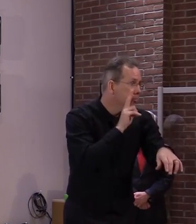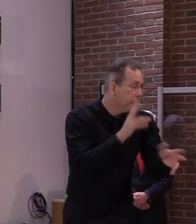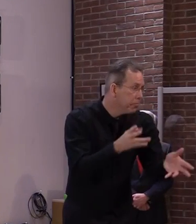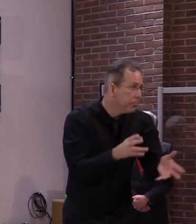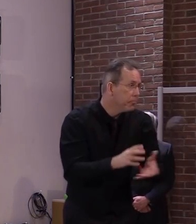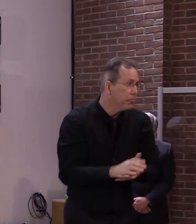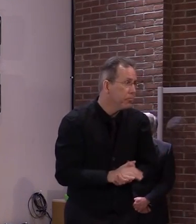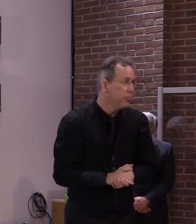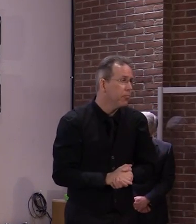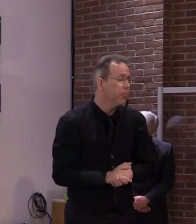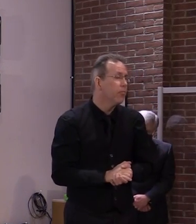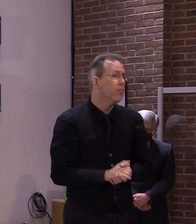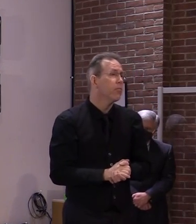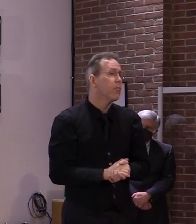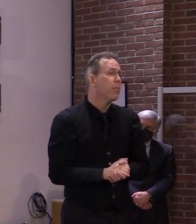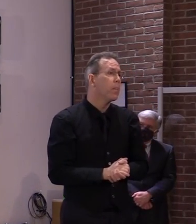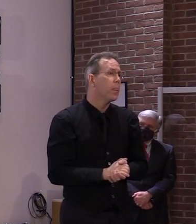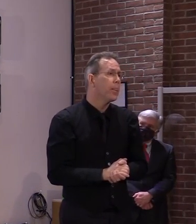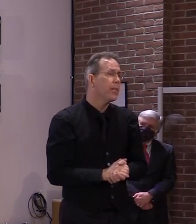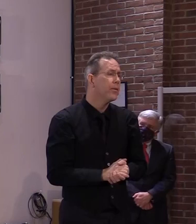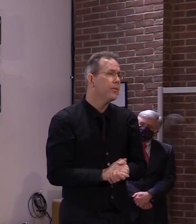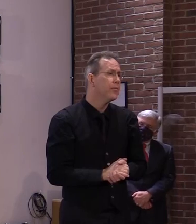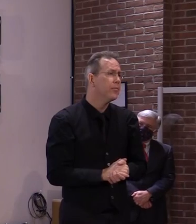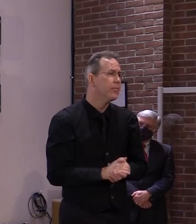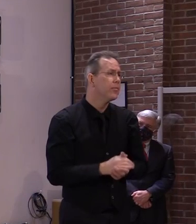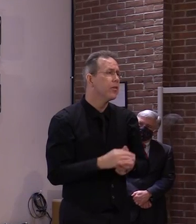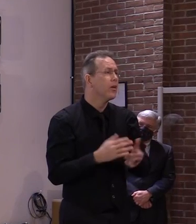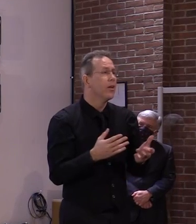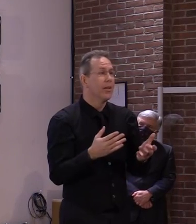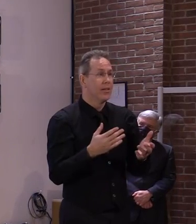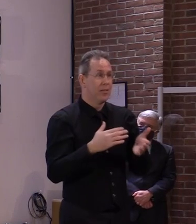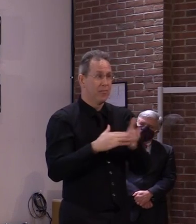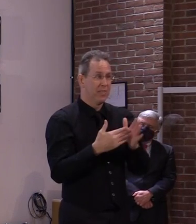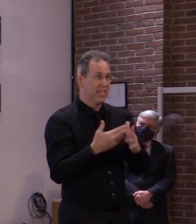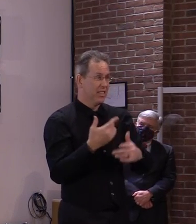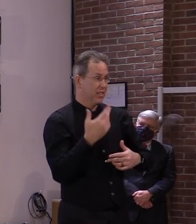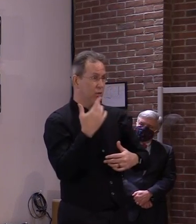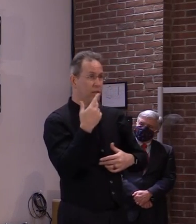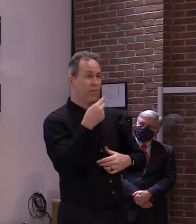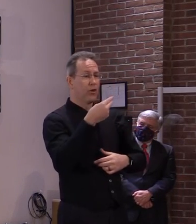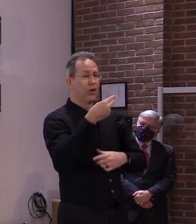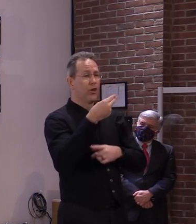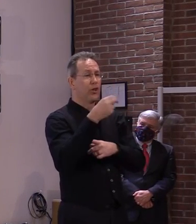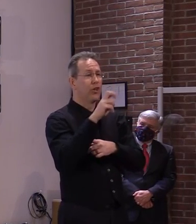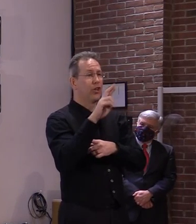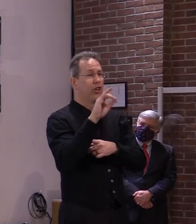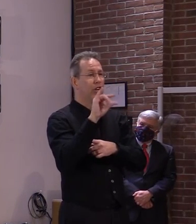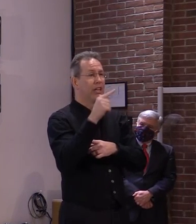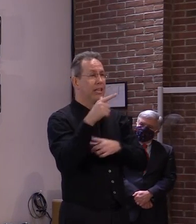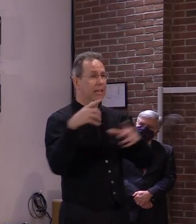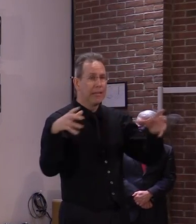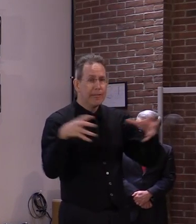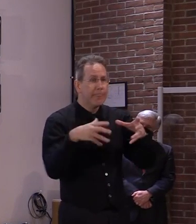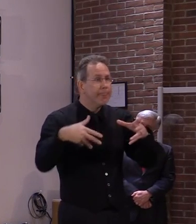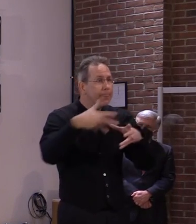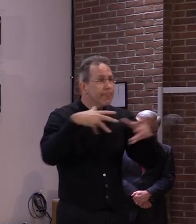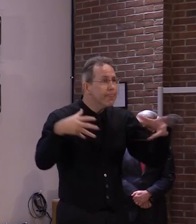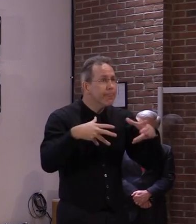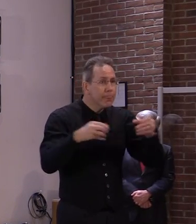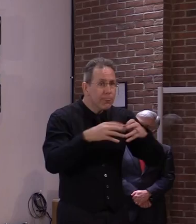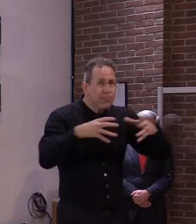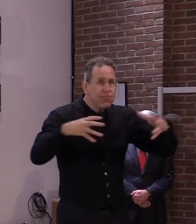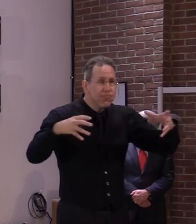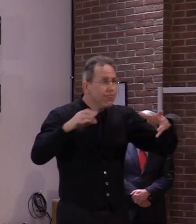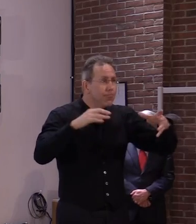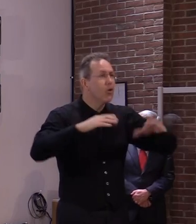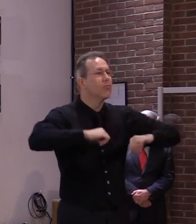dependent on this concept of herd immunity. Herd immunity is important. We want to get to that point, but you